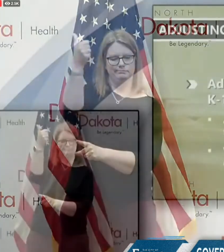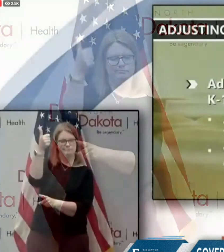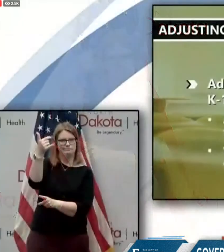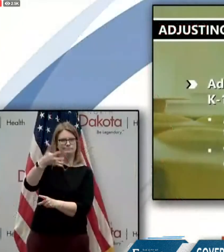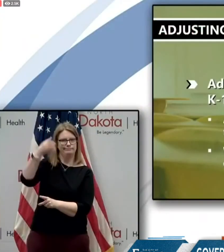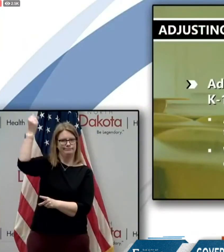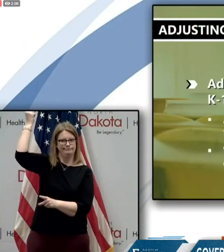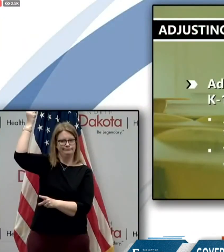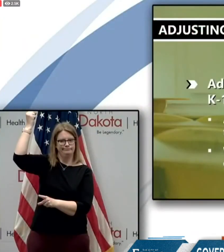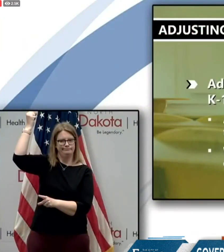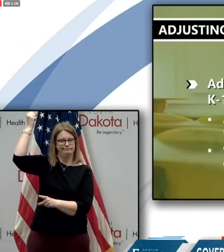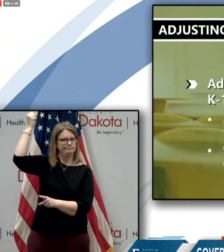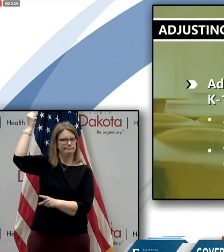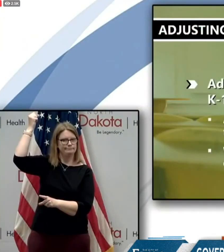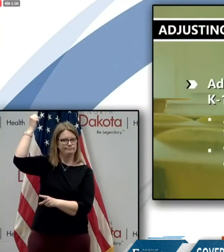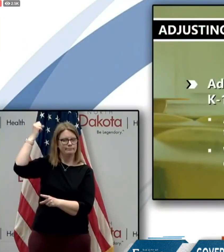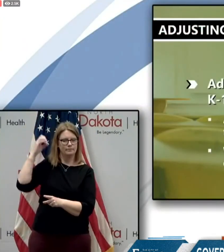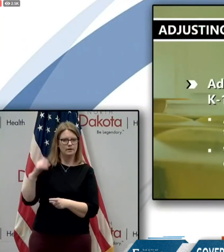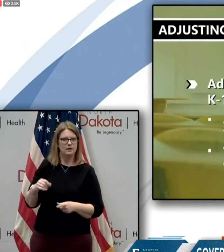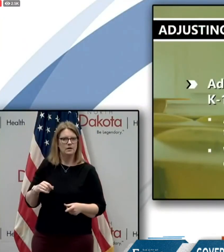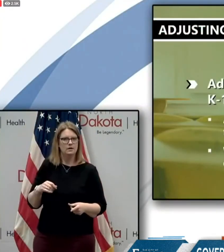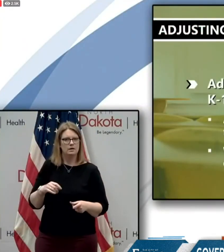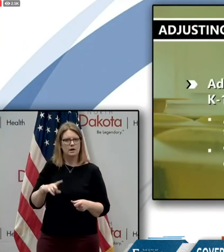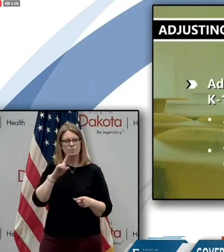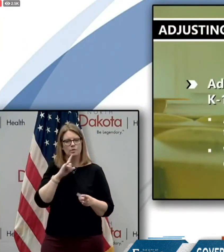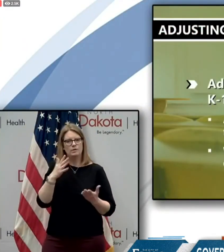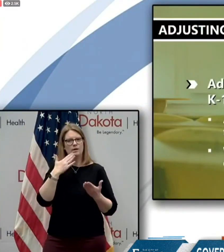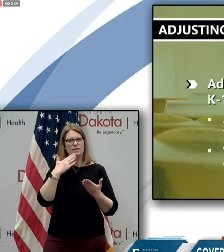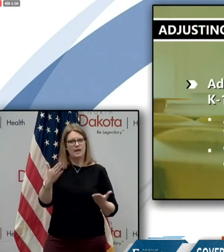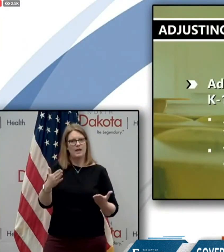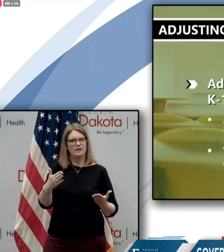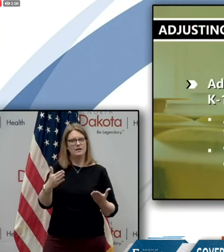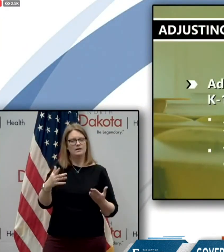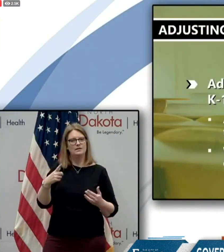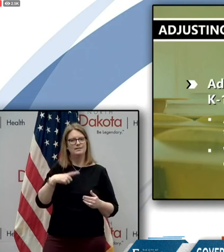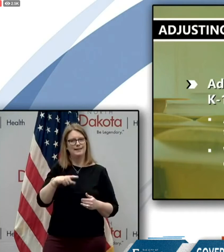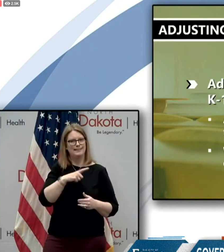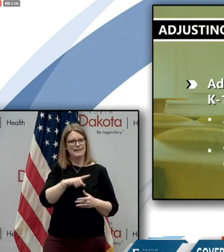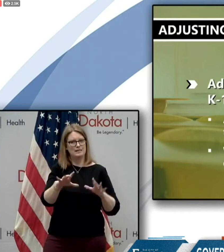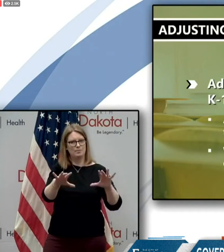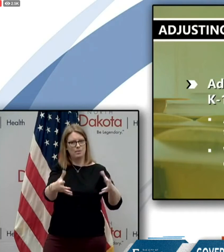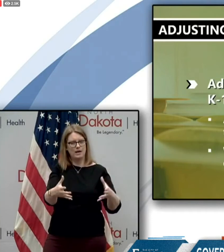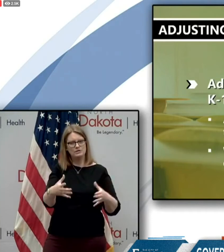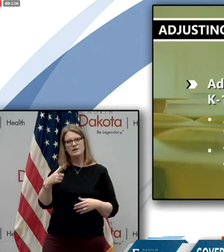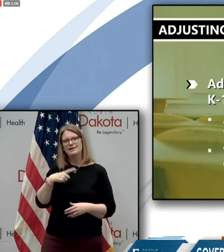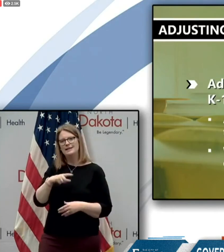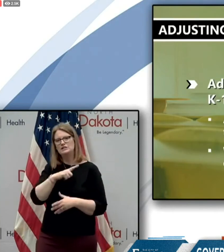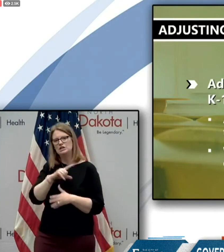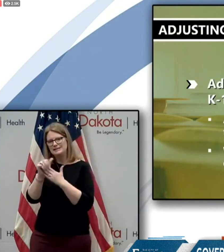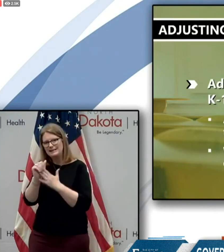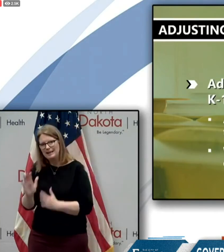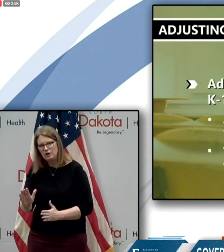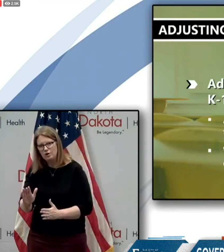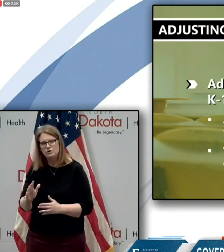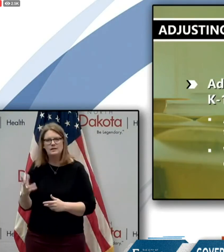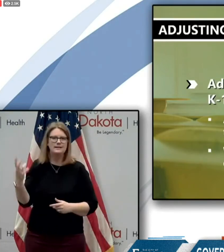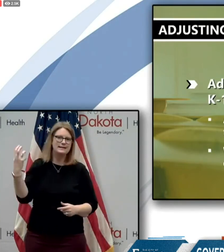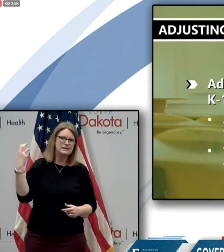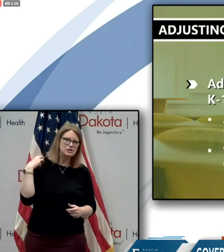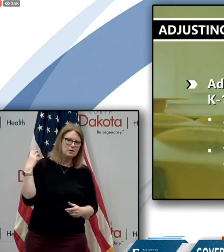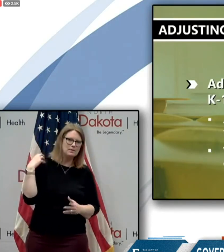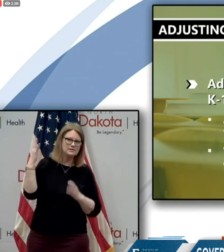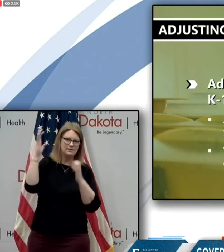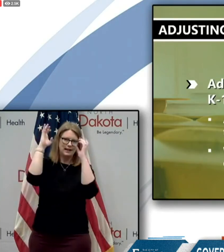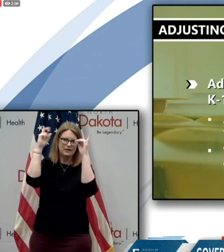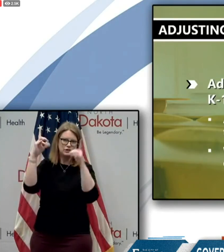that. And again, I want to thank the legislative branch, the legislative leaders, the chairmen of the